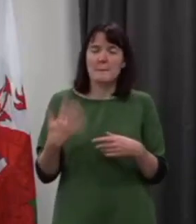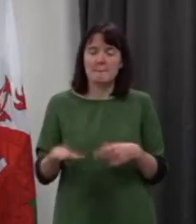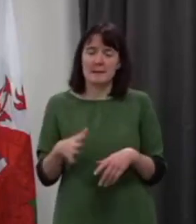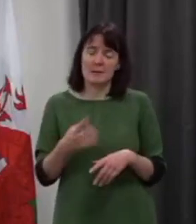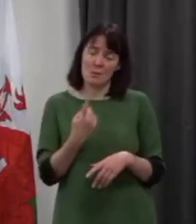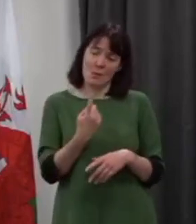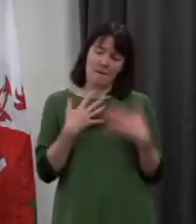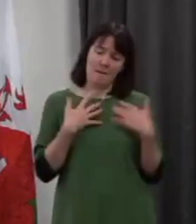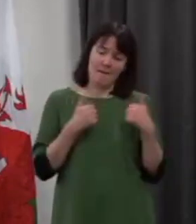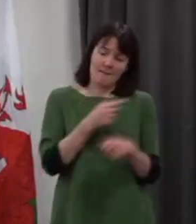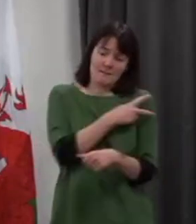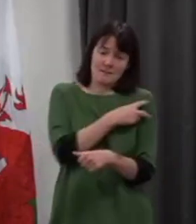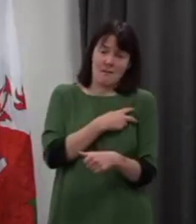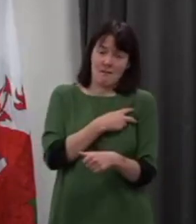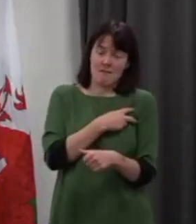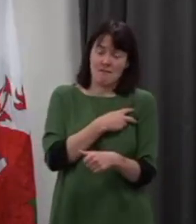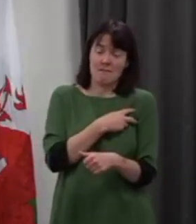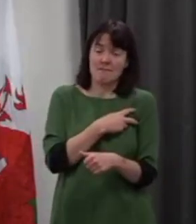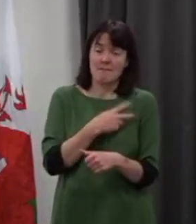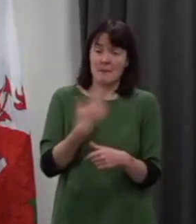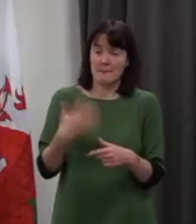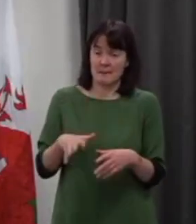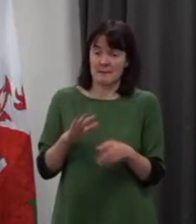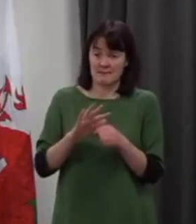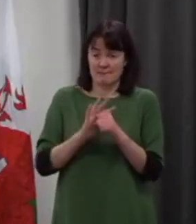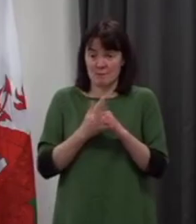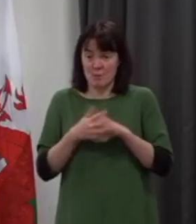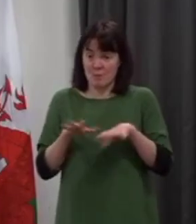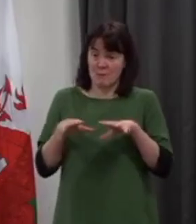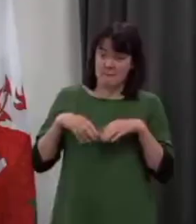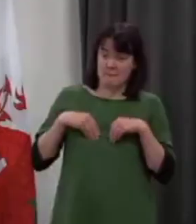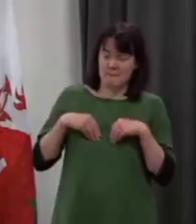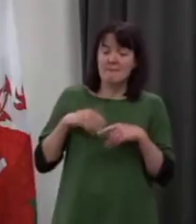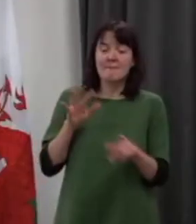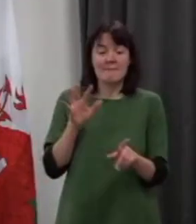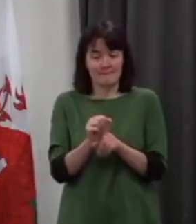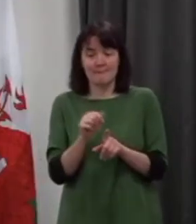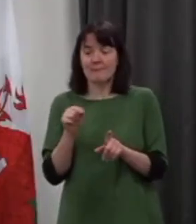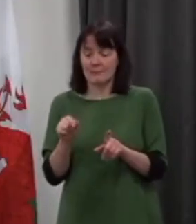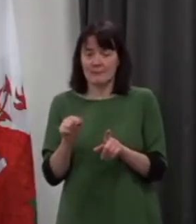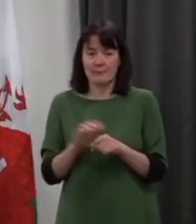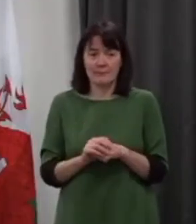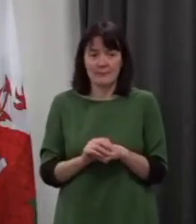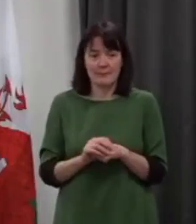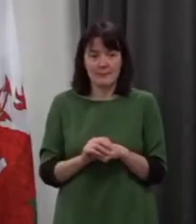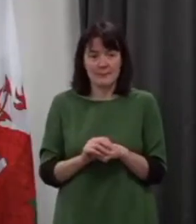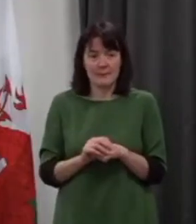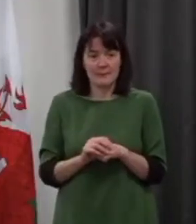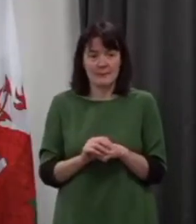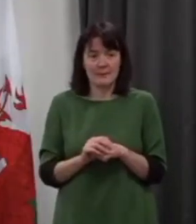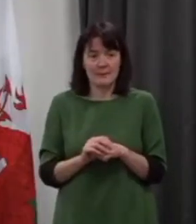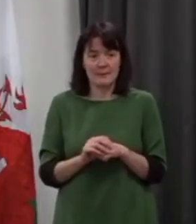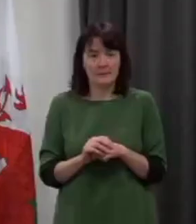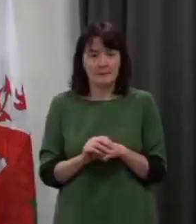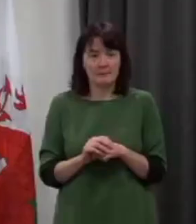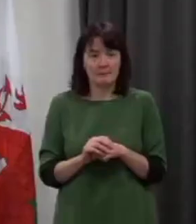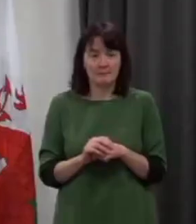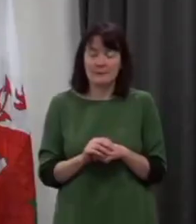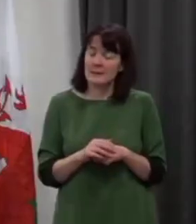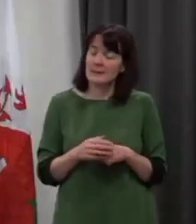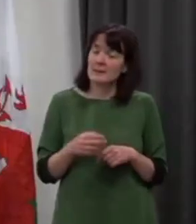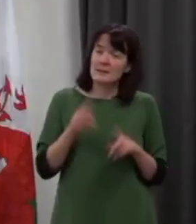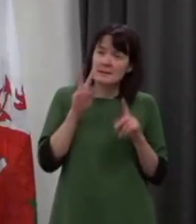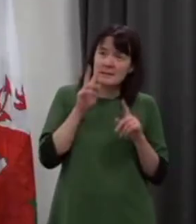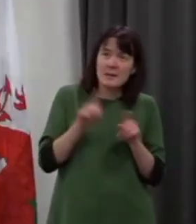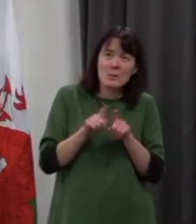COVID-19. Specifically with relation to the border issue, we've also seen in North Wales and particularly Mid Wales and